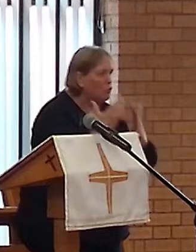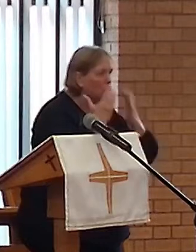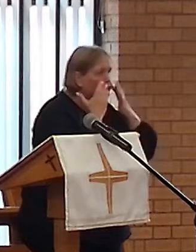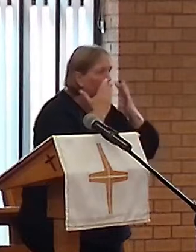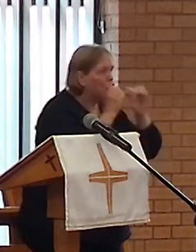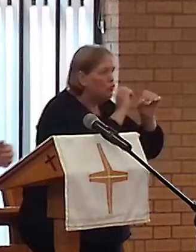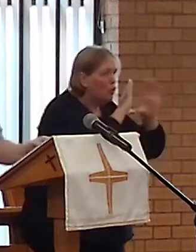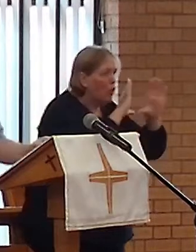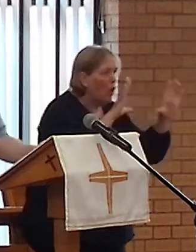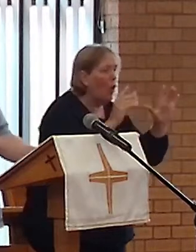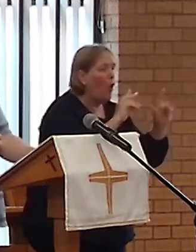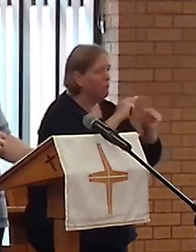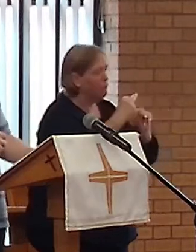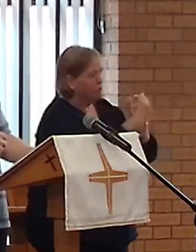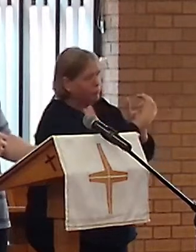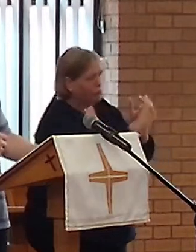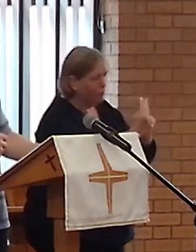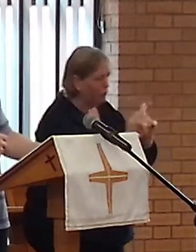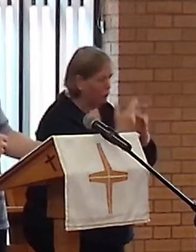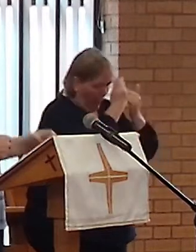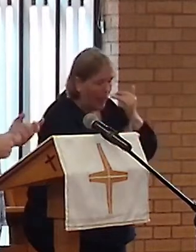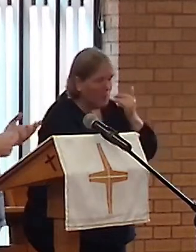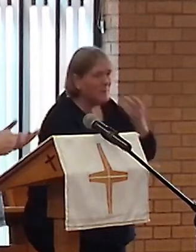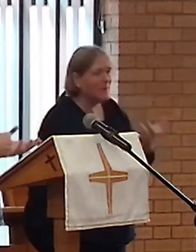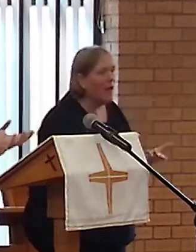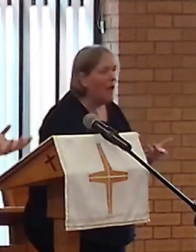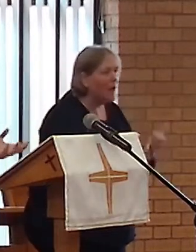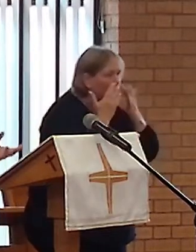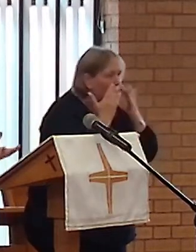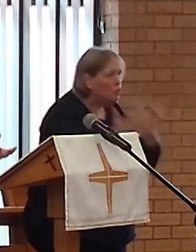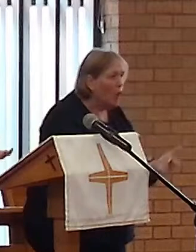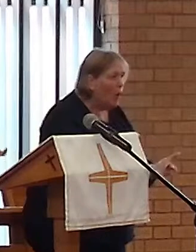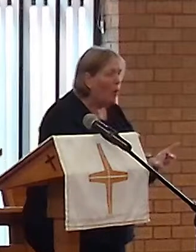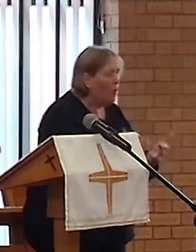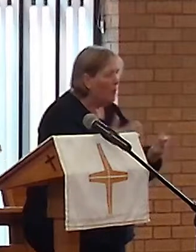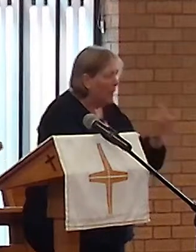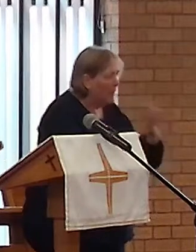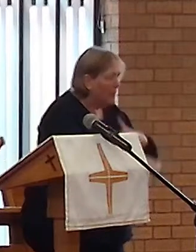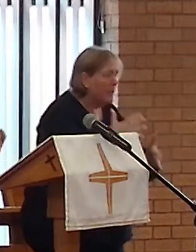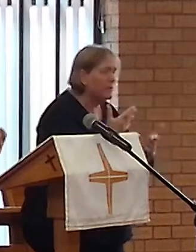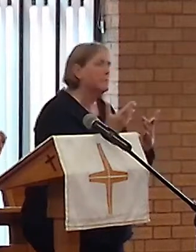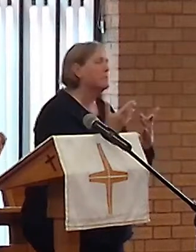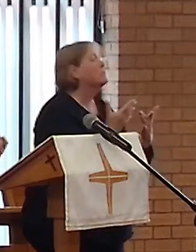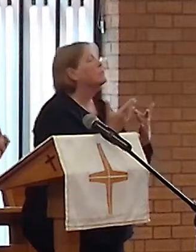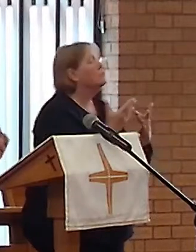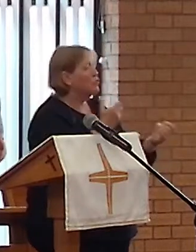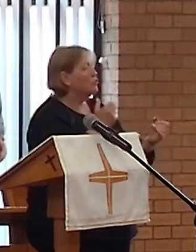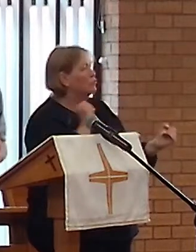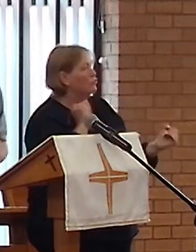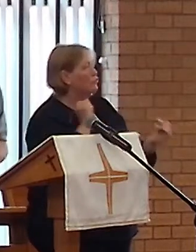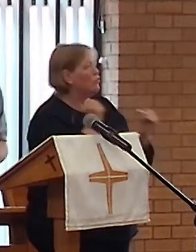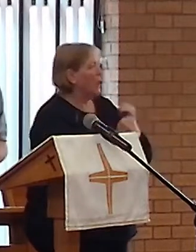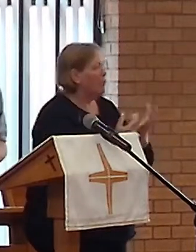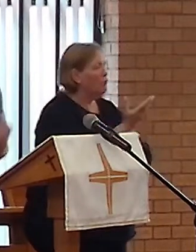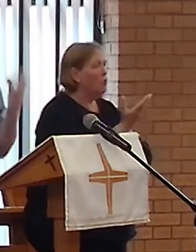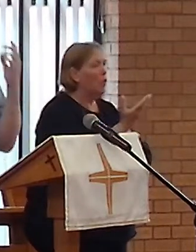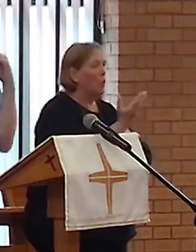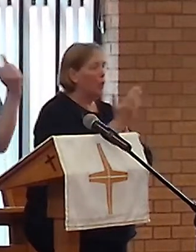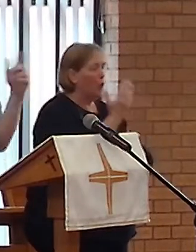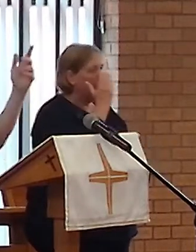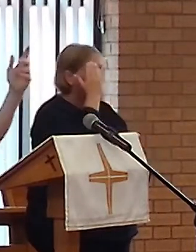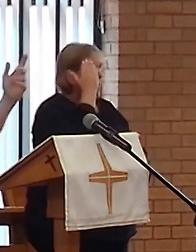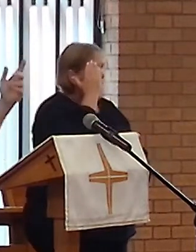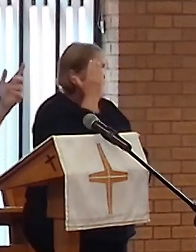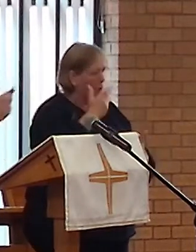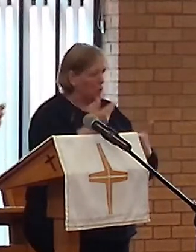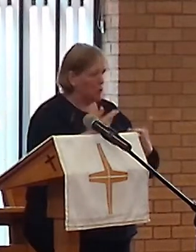As Paul says elsewhere in Romans 12, we are transformed by the renewing of our minds. It's an